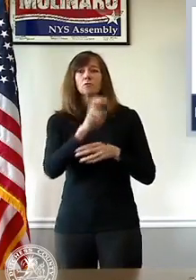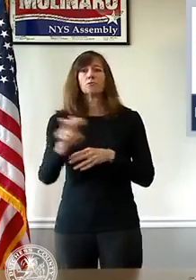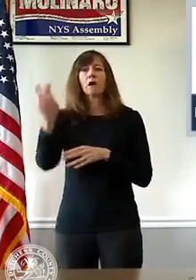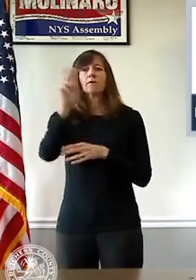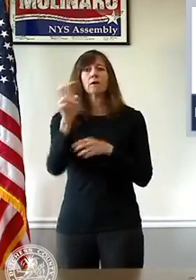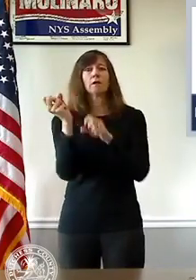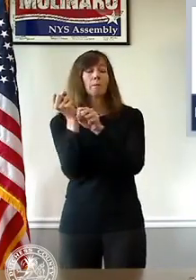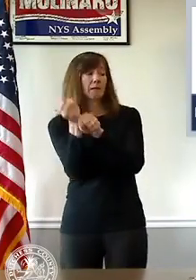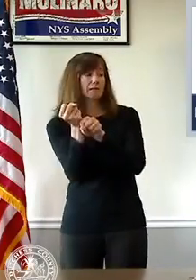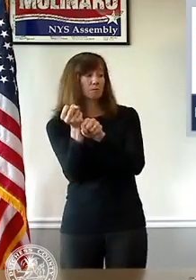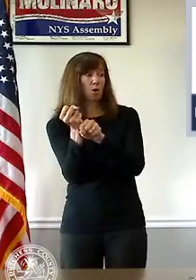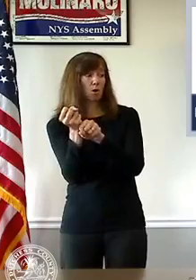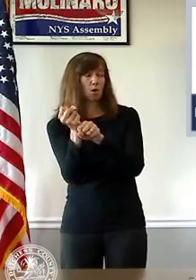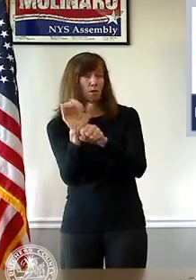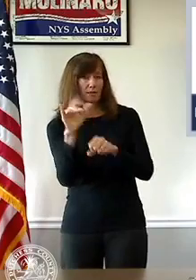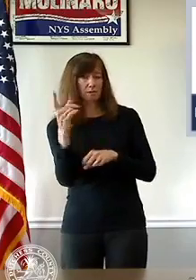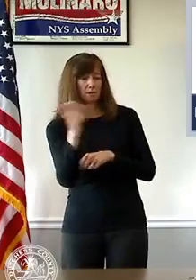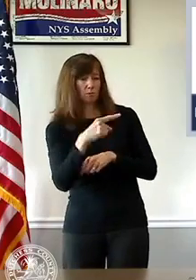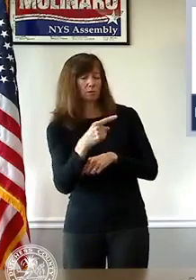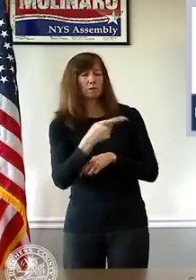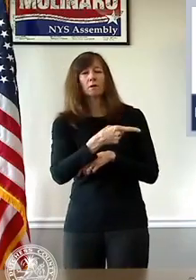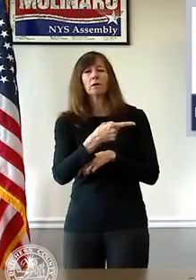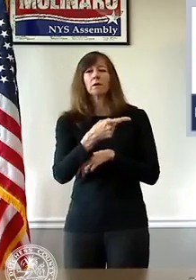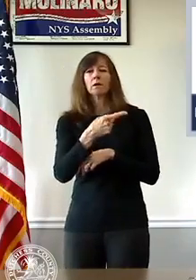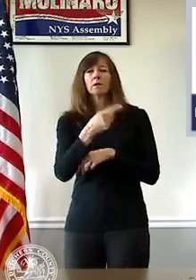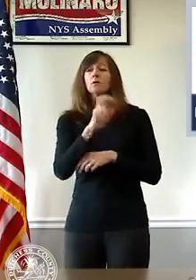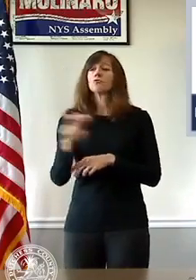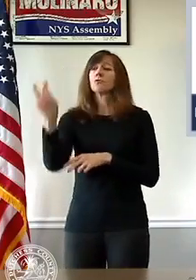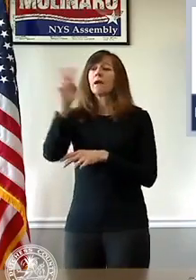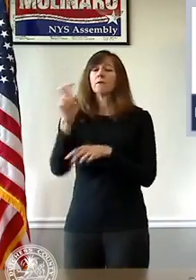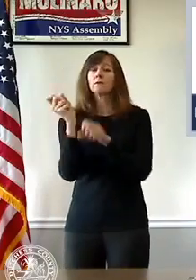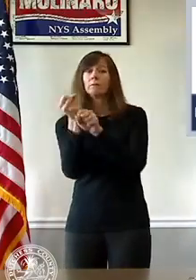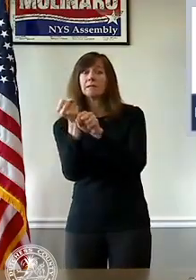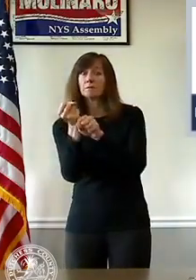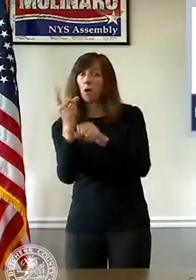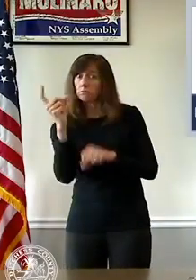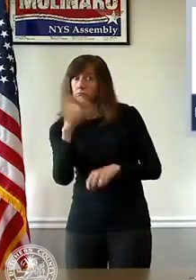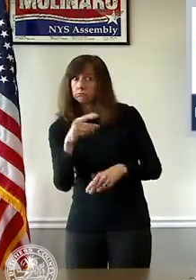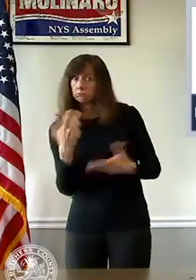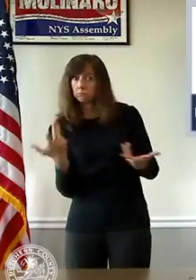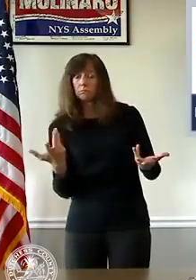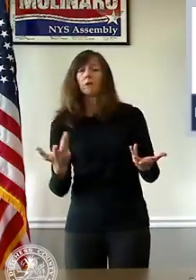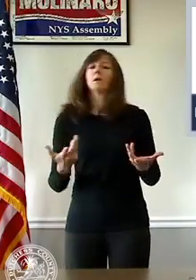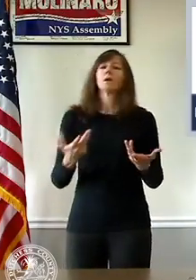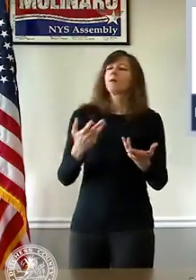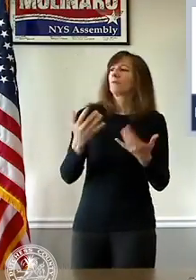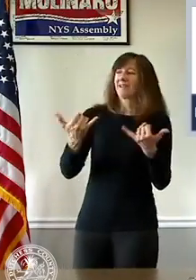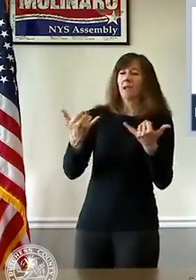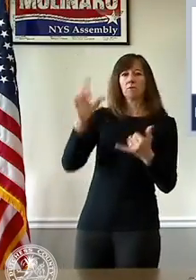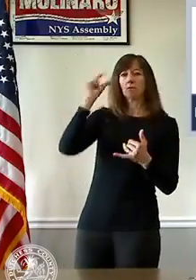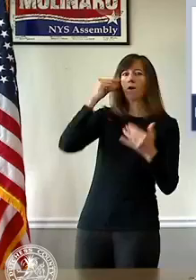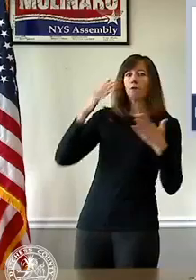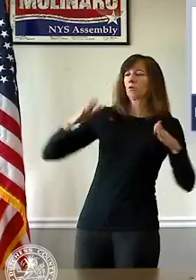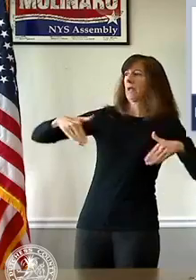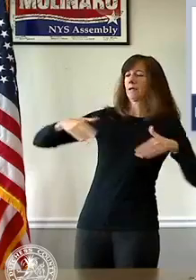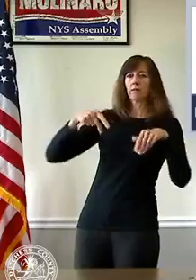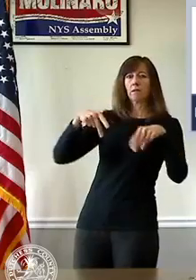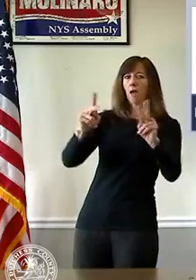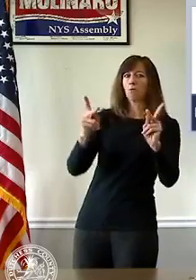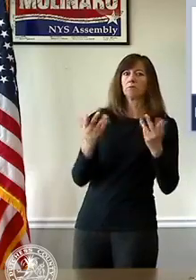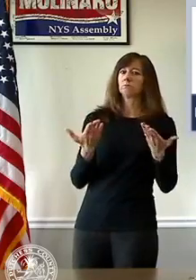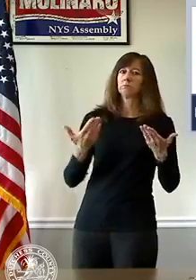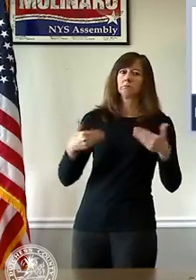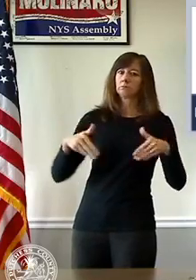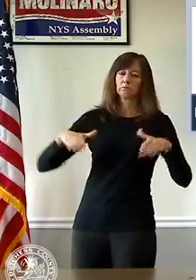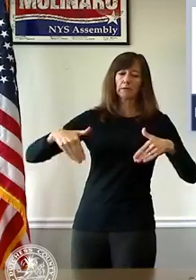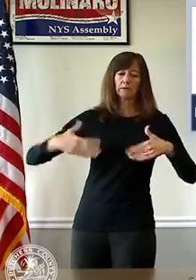question. Kevin, travel baseball currently state hasn't permitted. Governor hasn't permitted travel baseball. But think about it for a second.